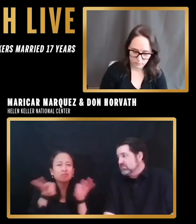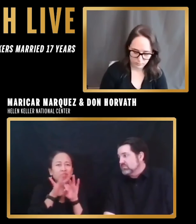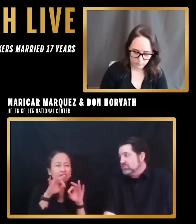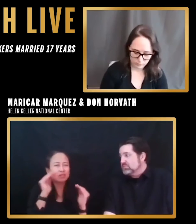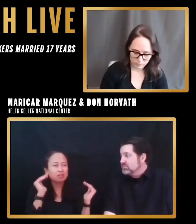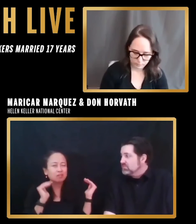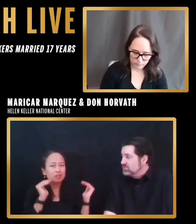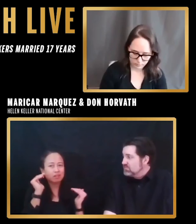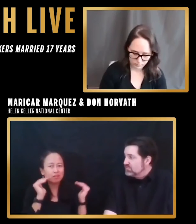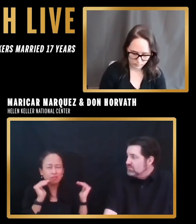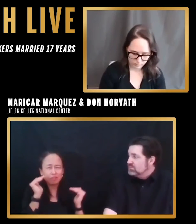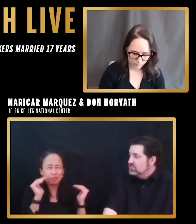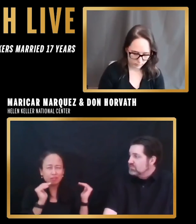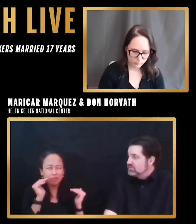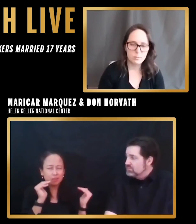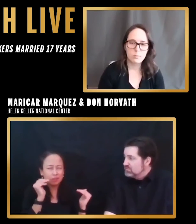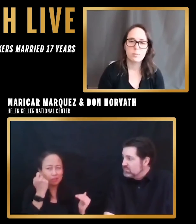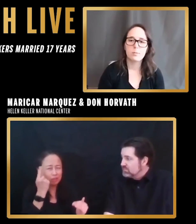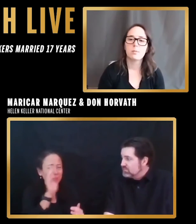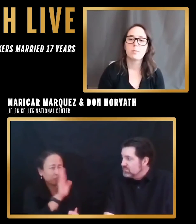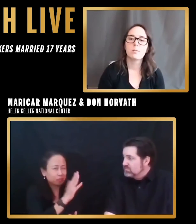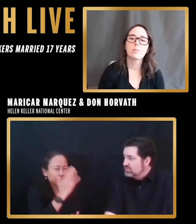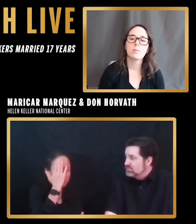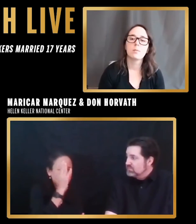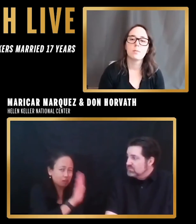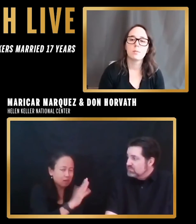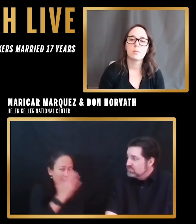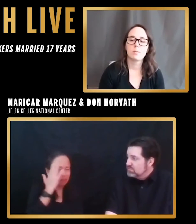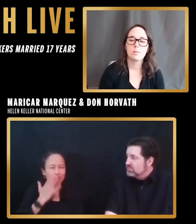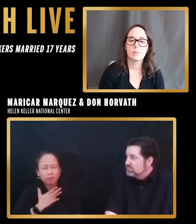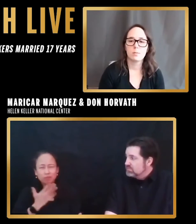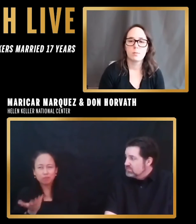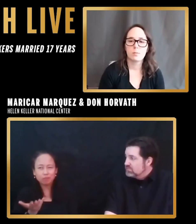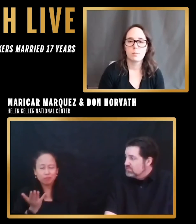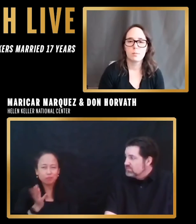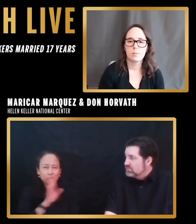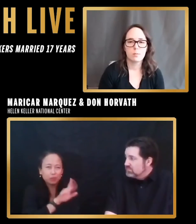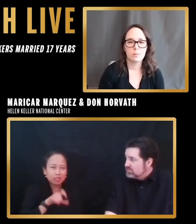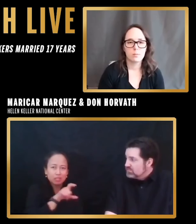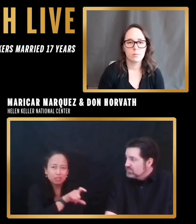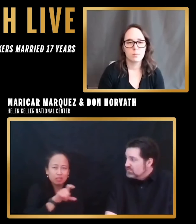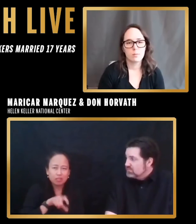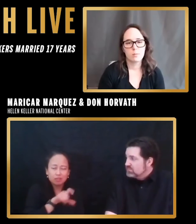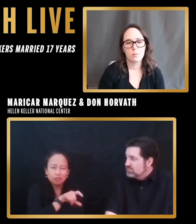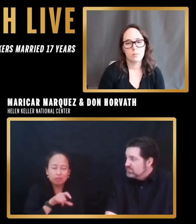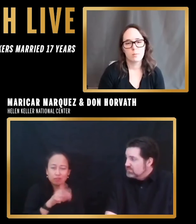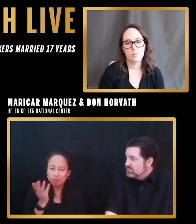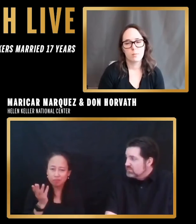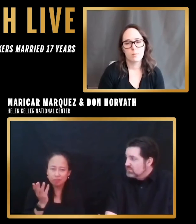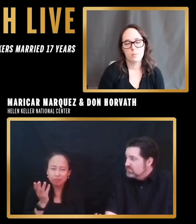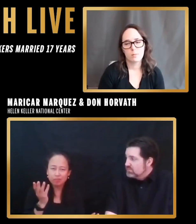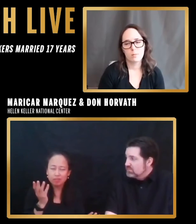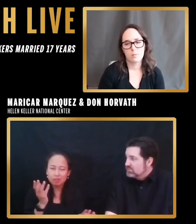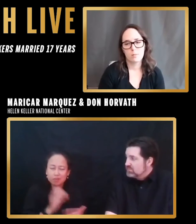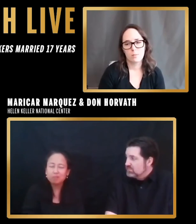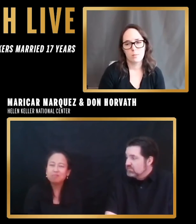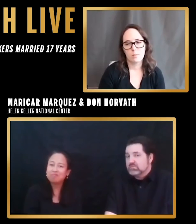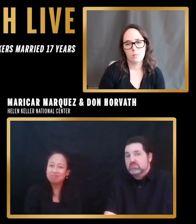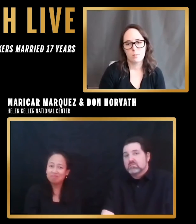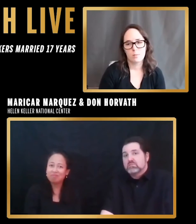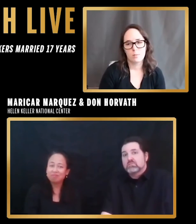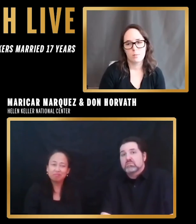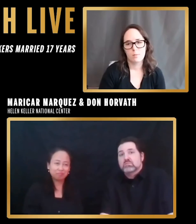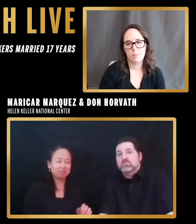Sometimes you can't get all that information and you have to really kind of make that judgment call. If the person that